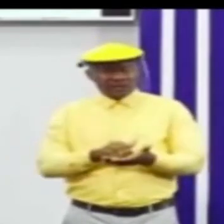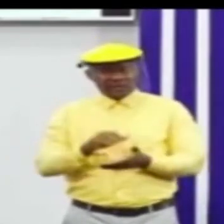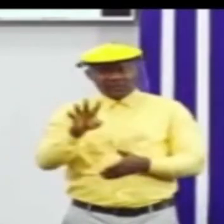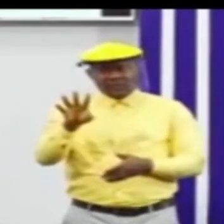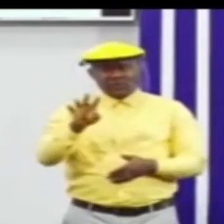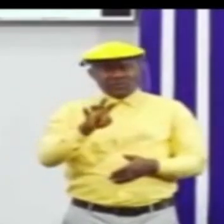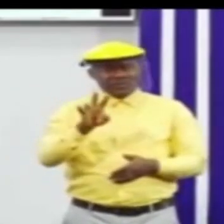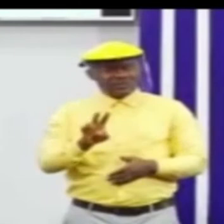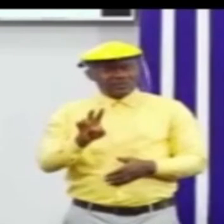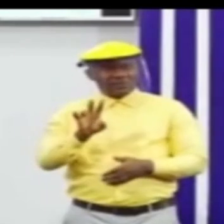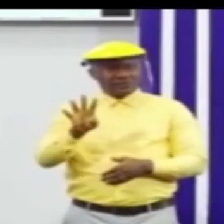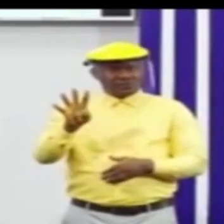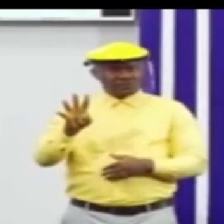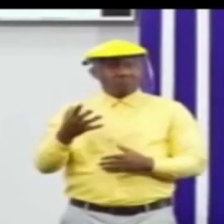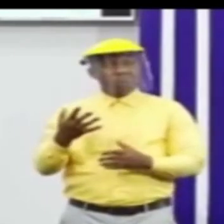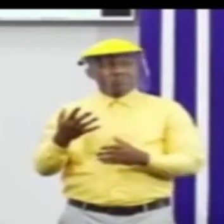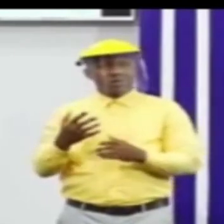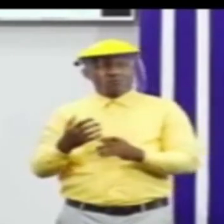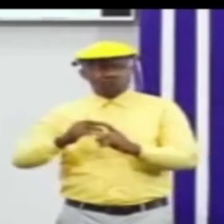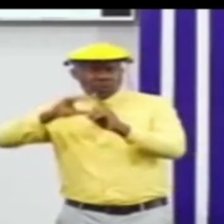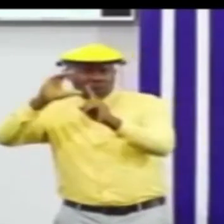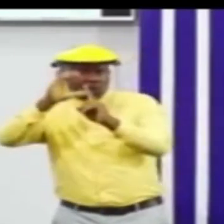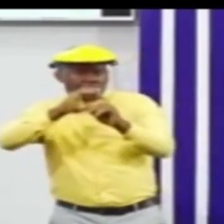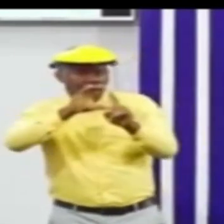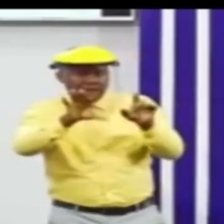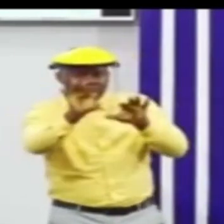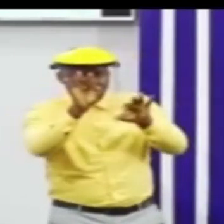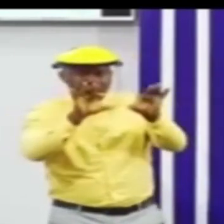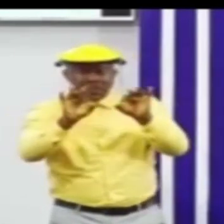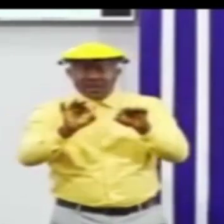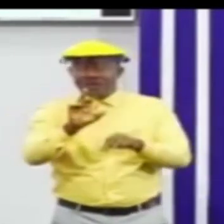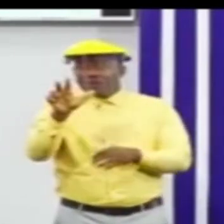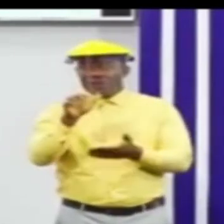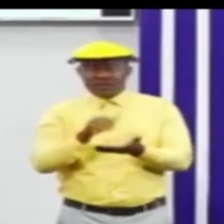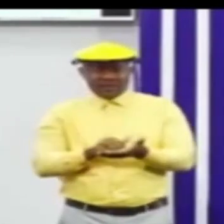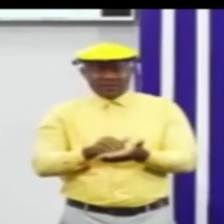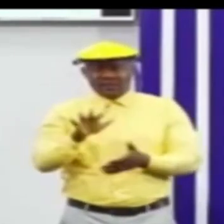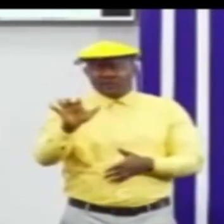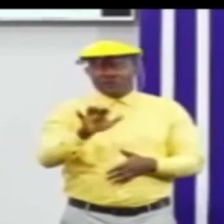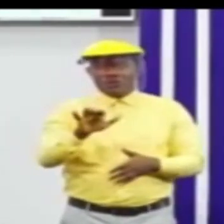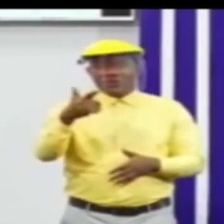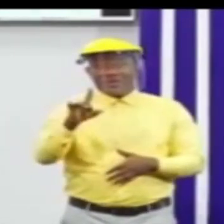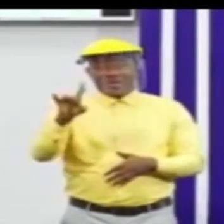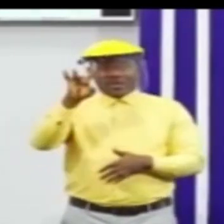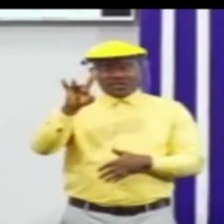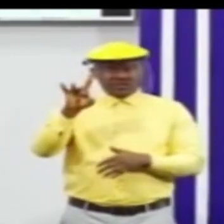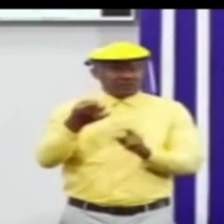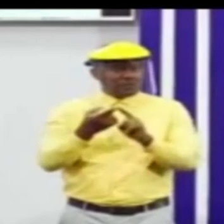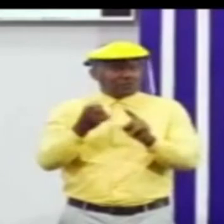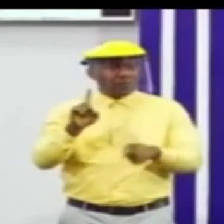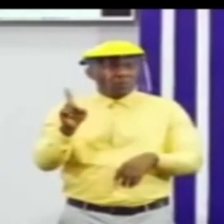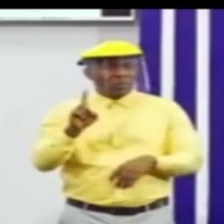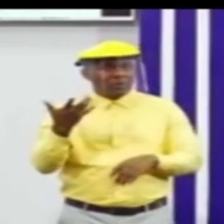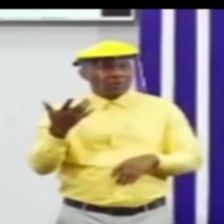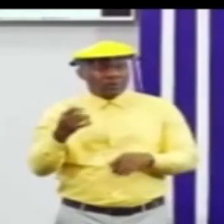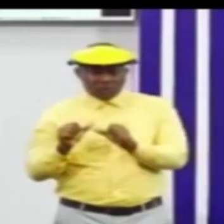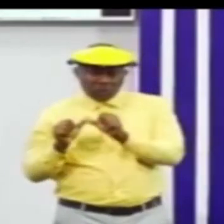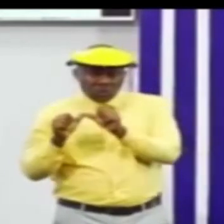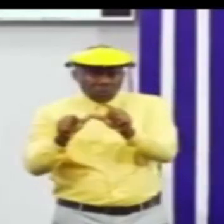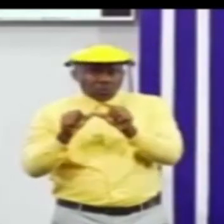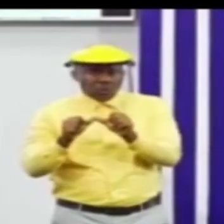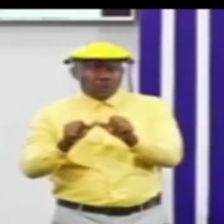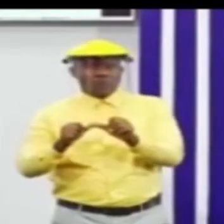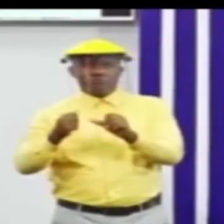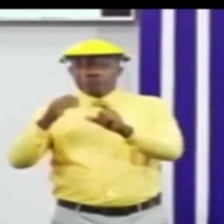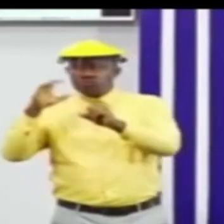1,074 has come from routine surveillance, and then 1,538 has come from the enhanced surveillance, which we